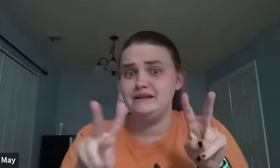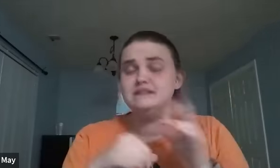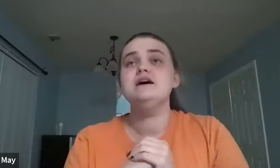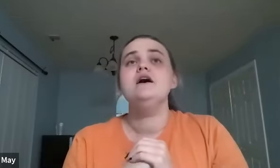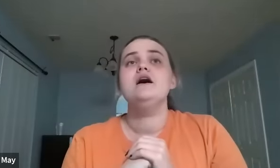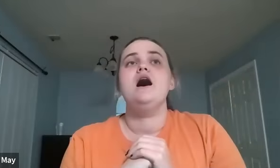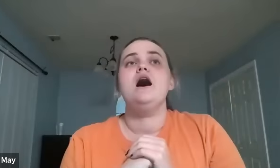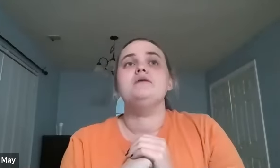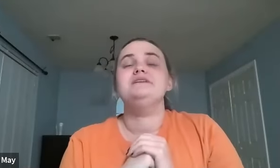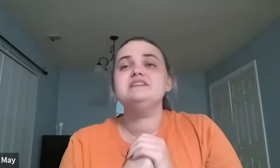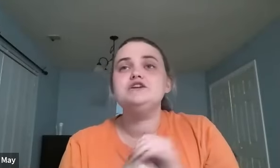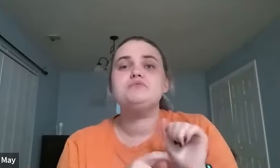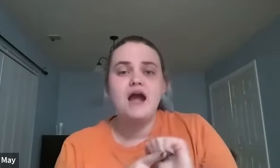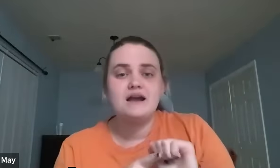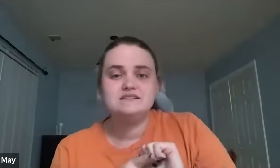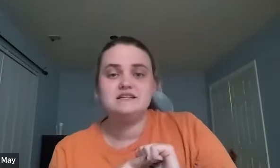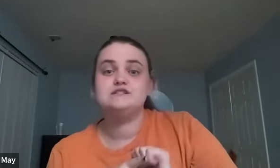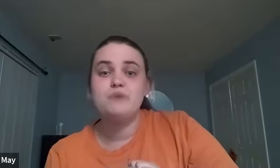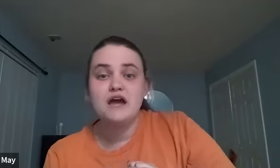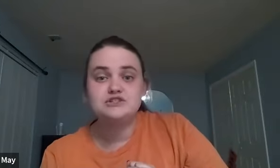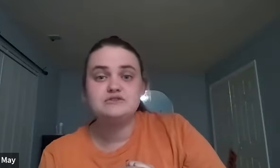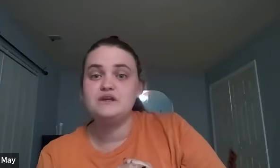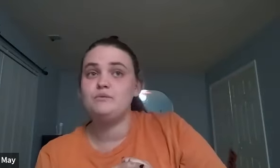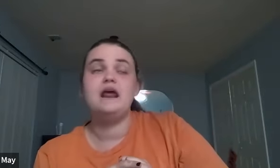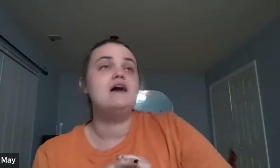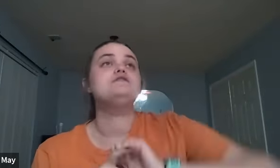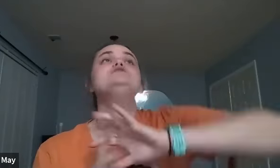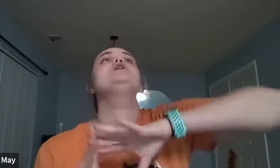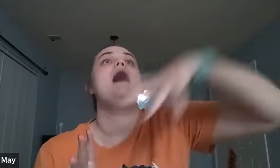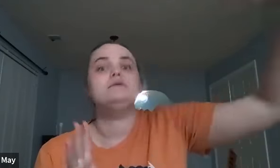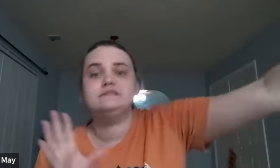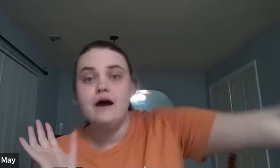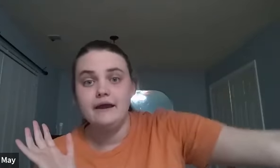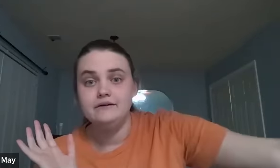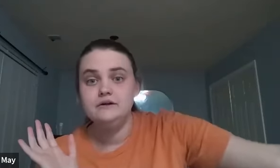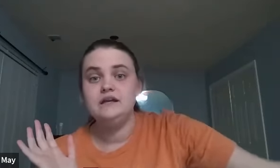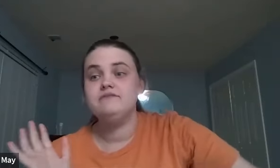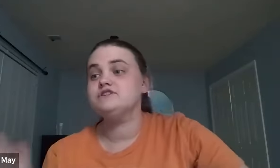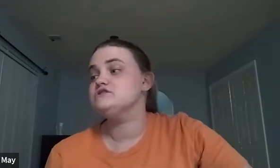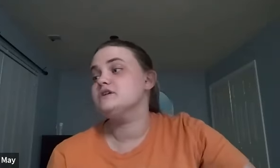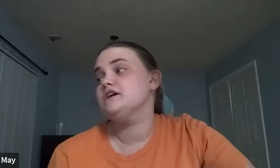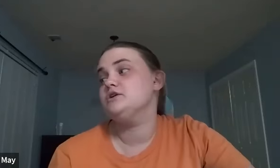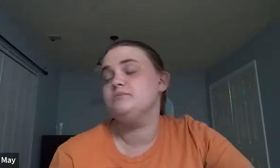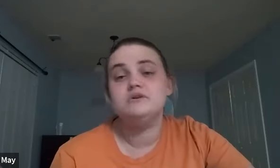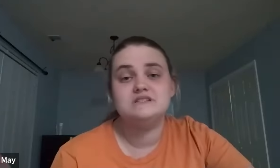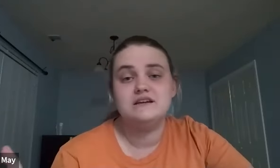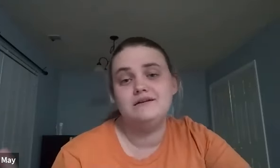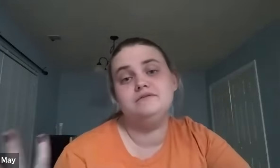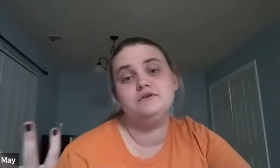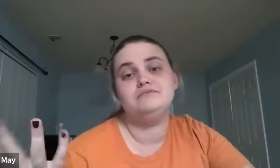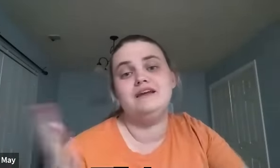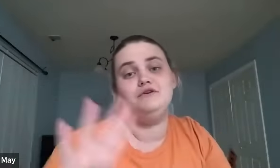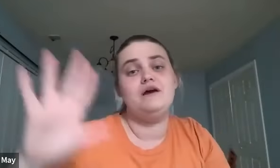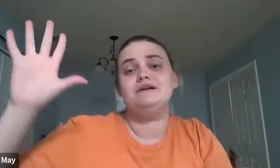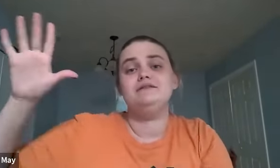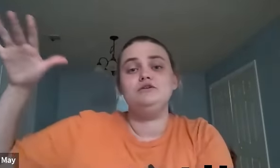it. Continue practicing, especially whenever you go outside, even if it's just looking at your books. Like if you have like a little